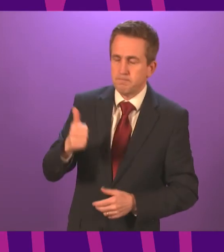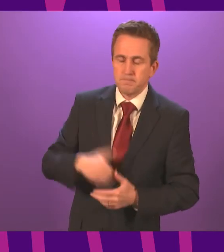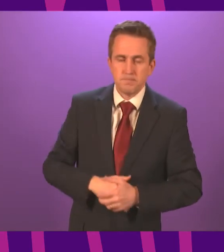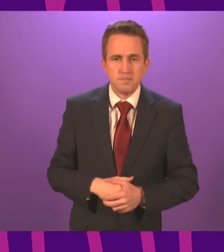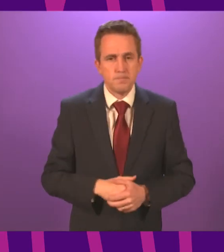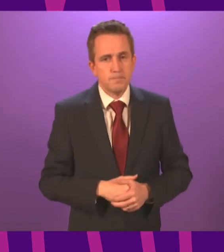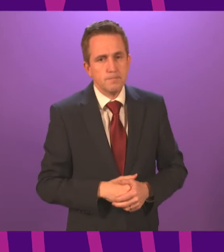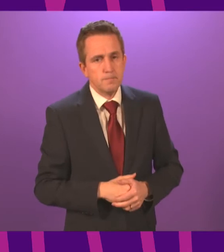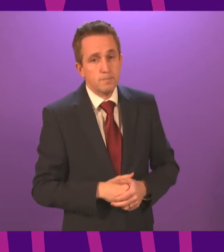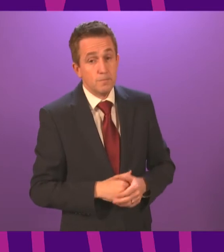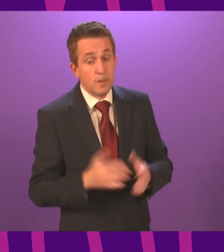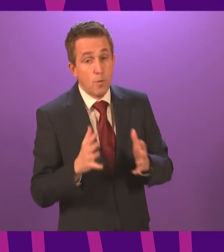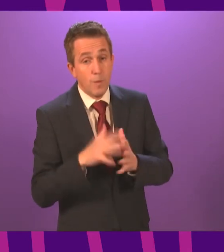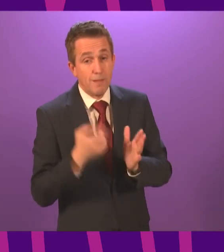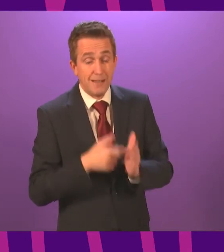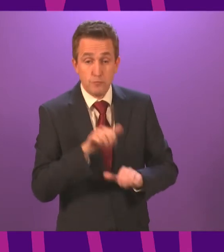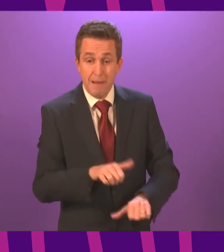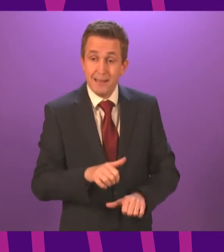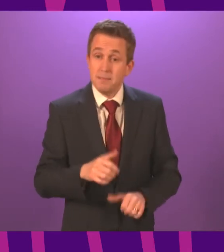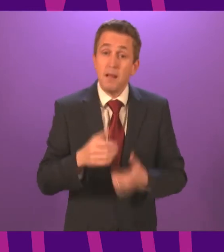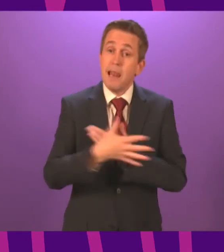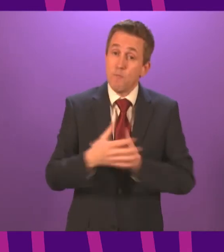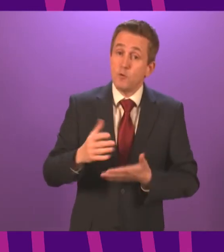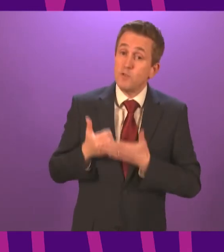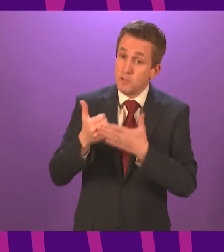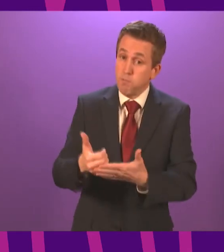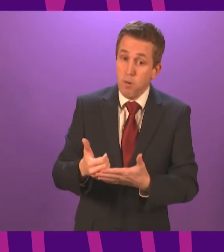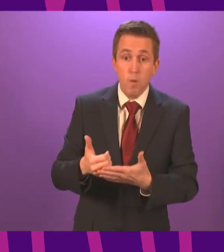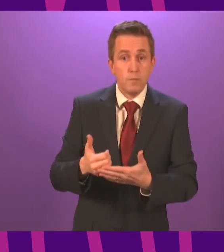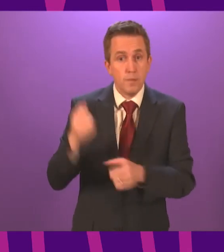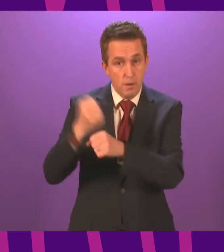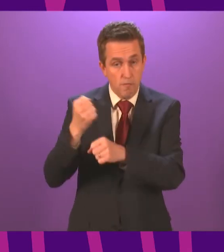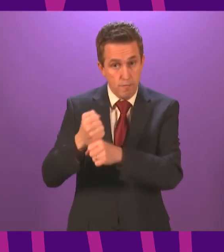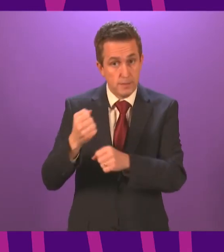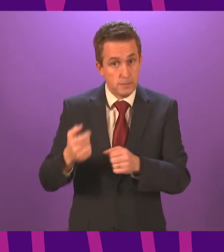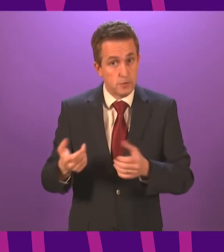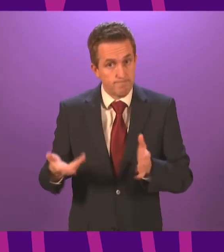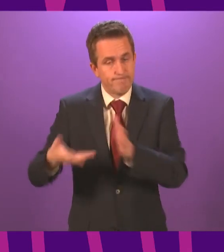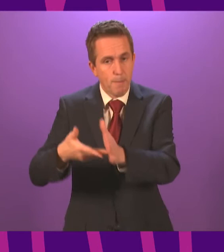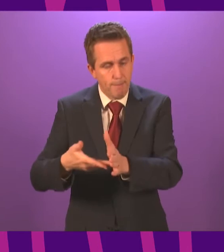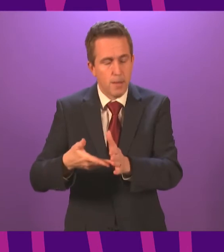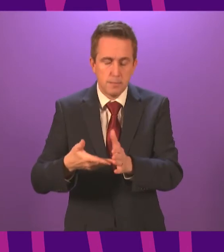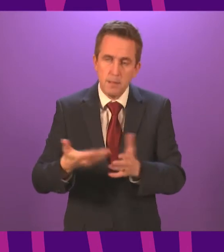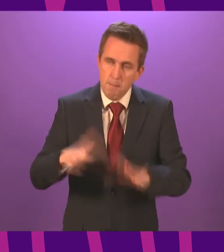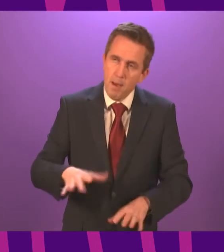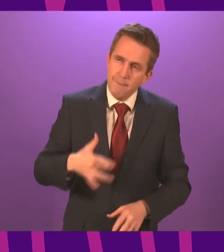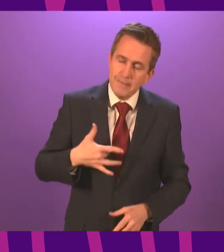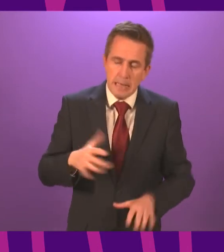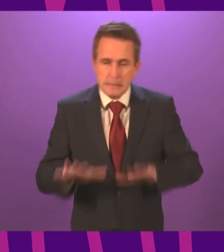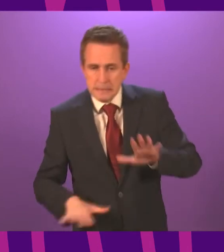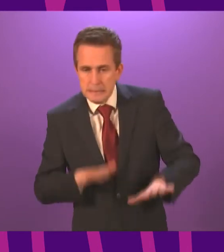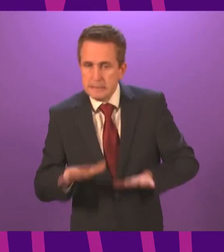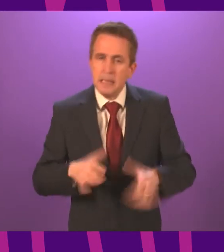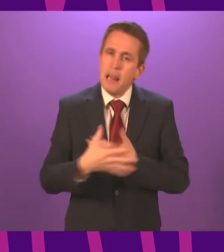Officer. As Willie Rennie said, we will support the government tonight and reject the Labour amendment, but do so with some reluctance. Liberal Democrats